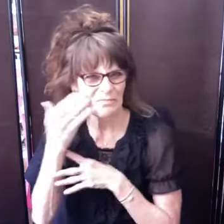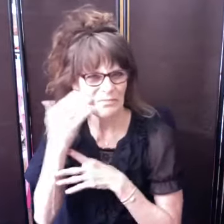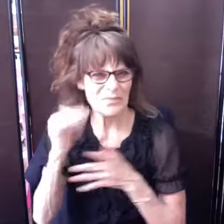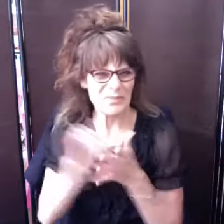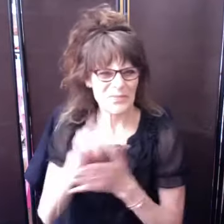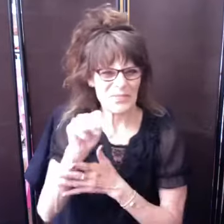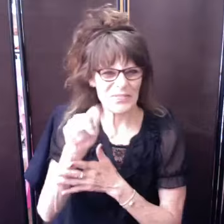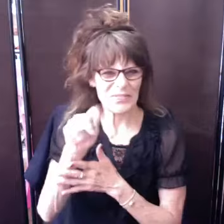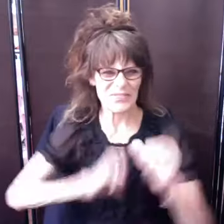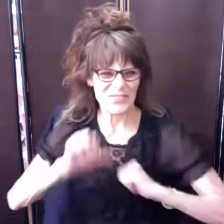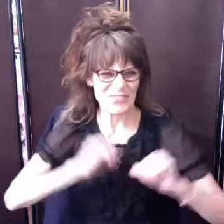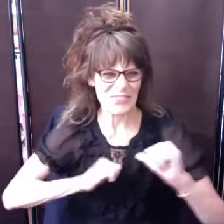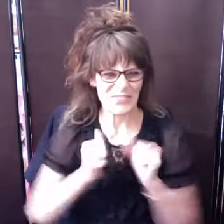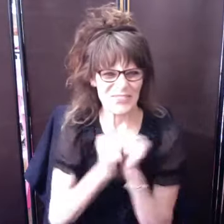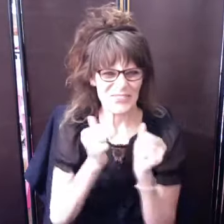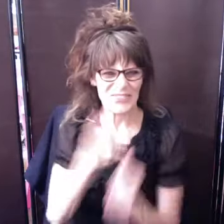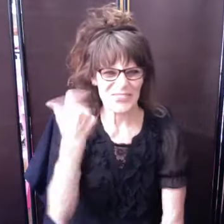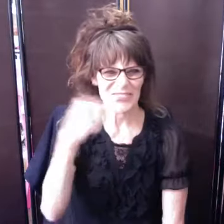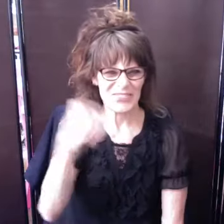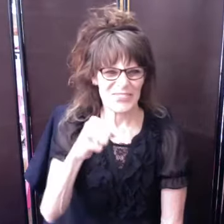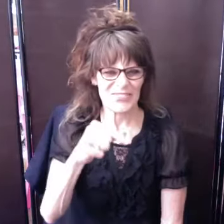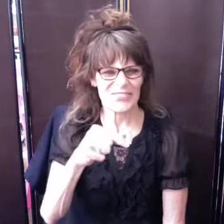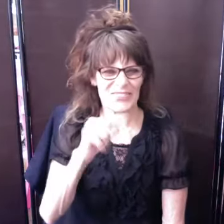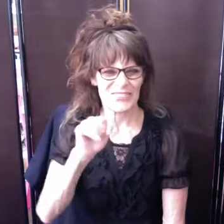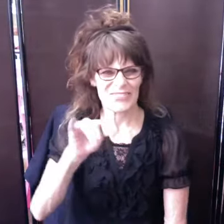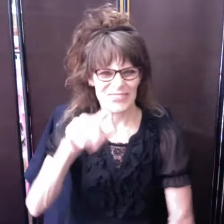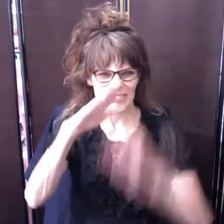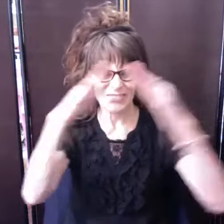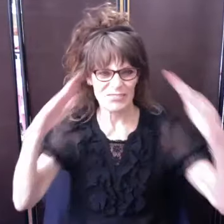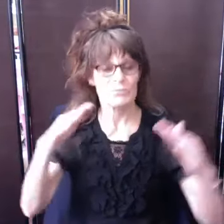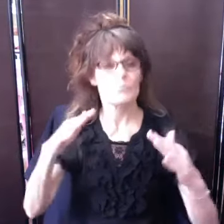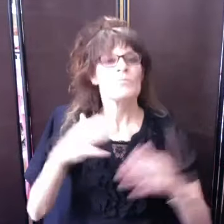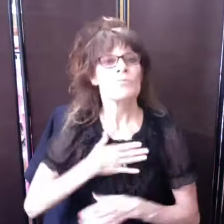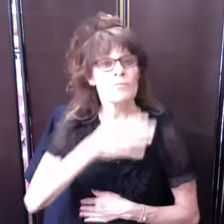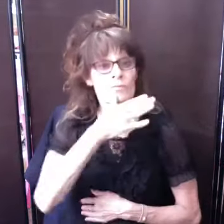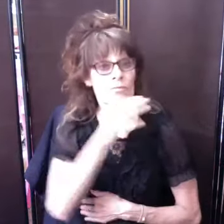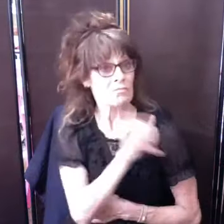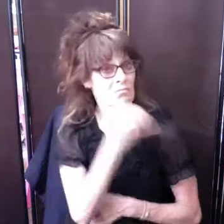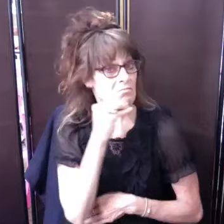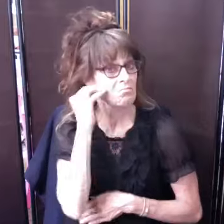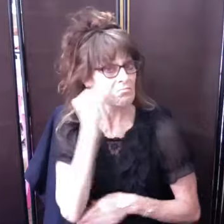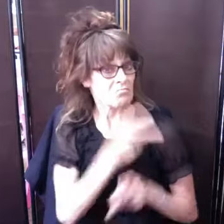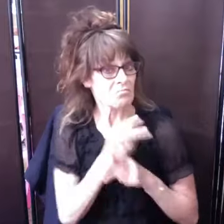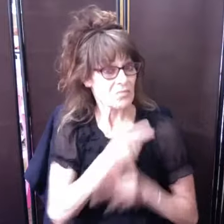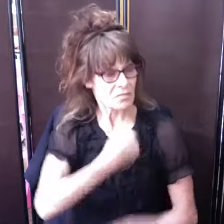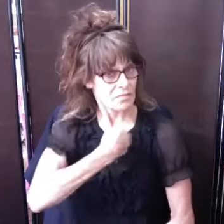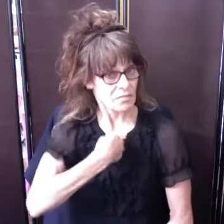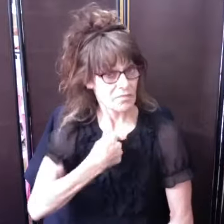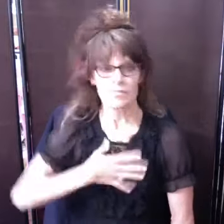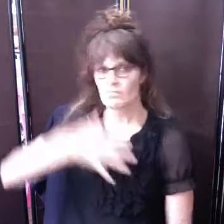And my mother stayed home. She was raising her family. It was just me. My dad had a company run. They shot seismic. He traveled